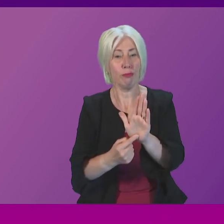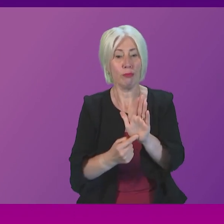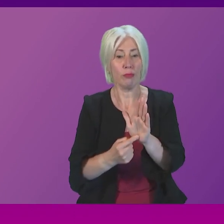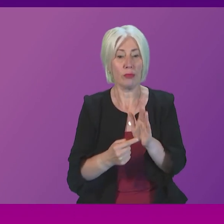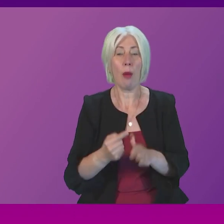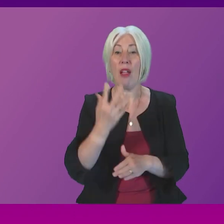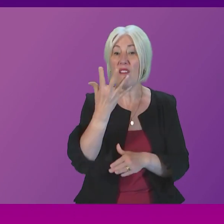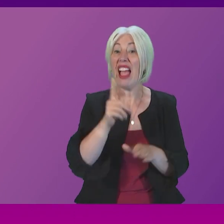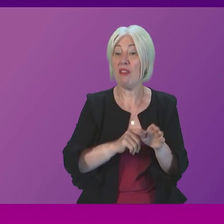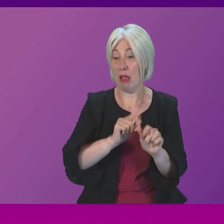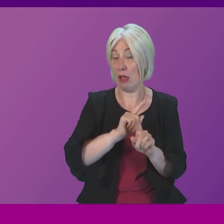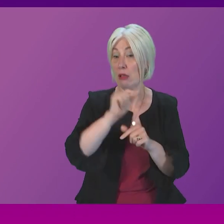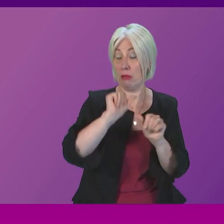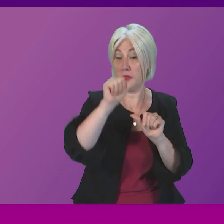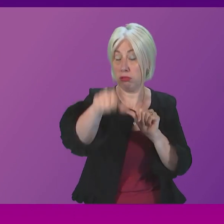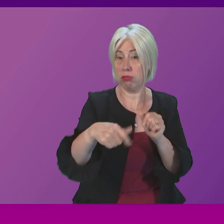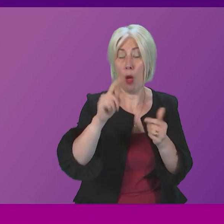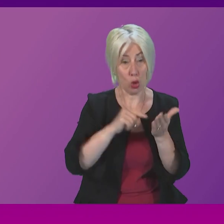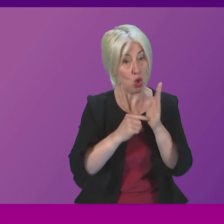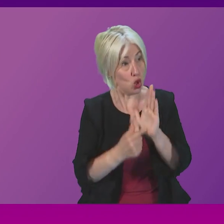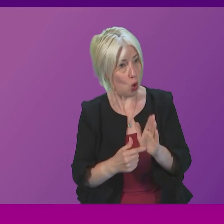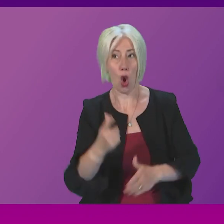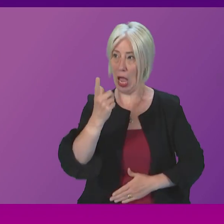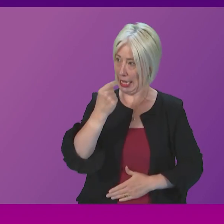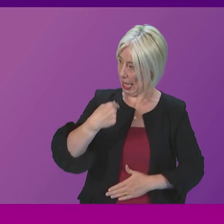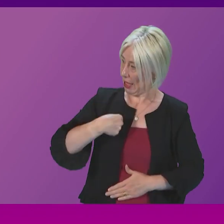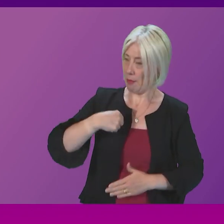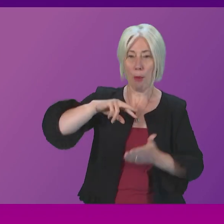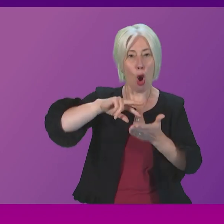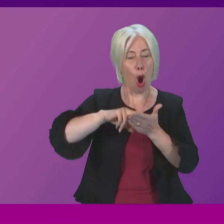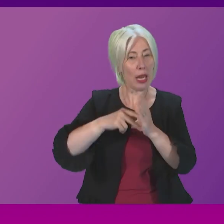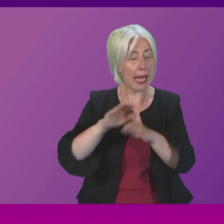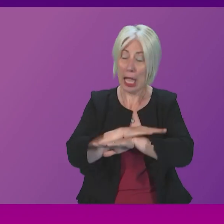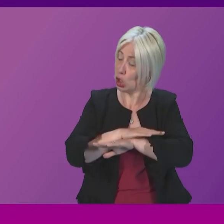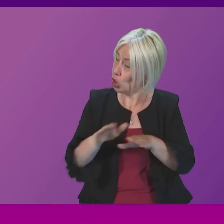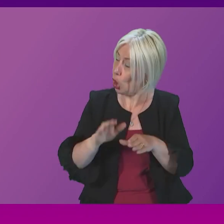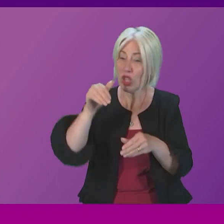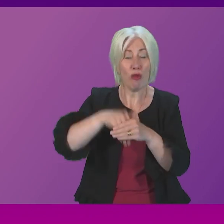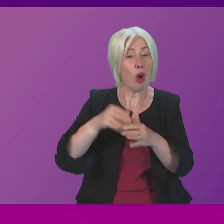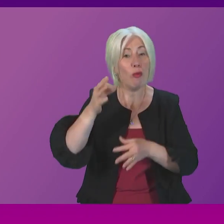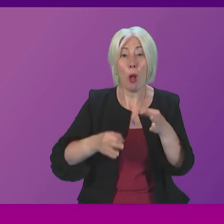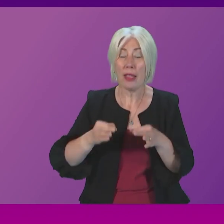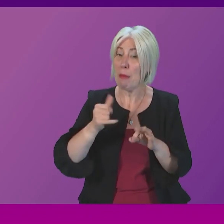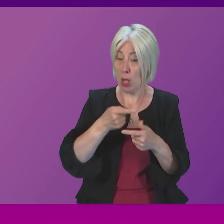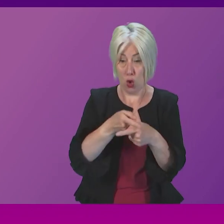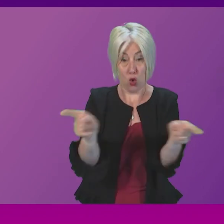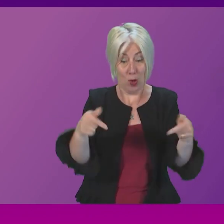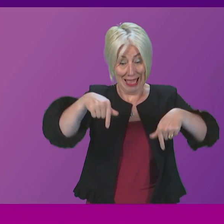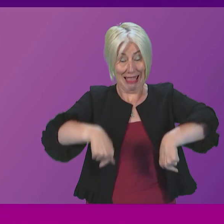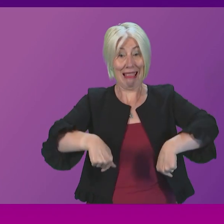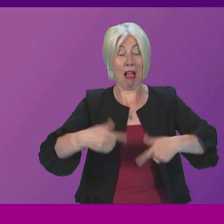5 years show, that you can come from an organisation not involved in politics. Many of you here are